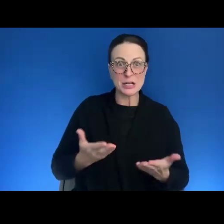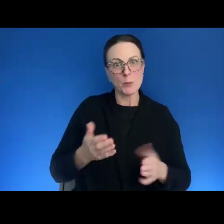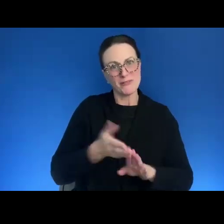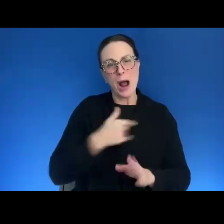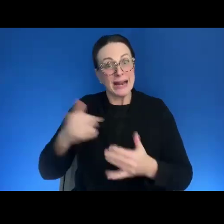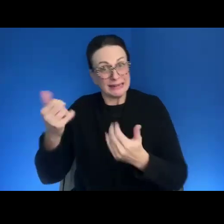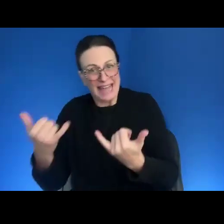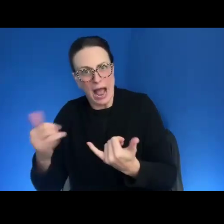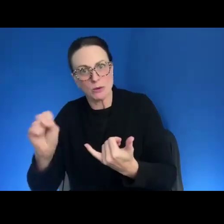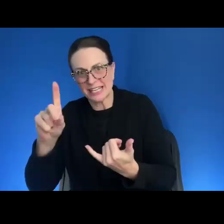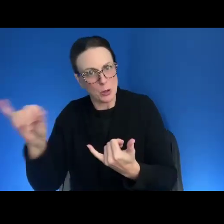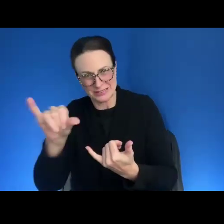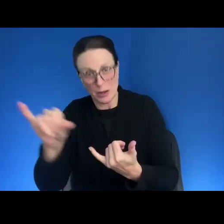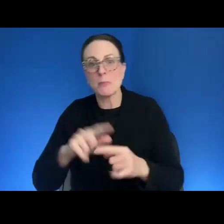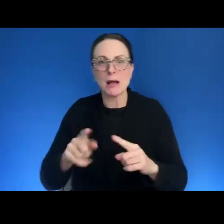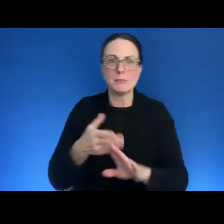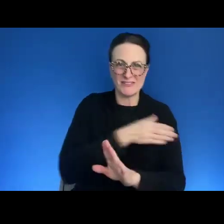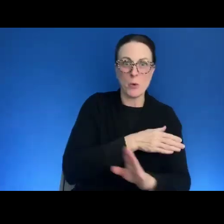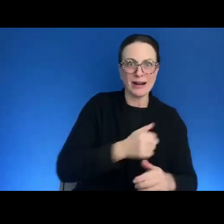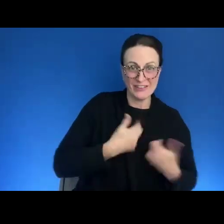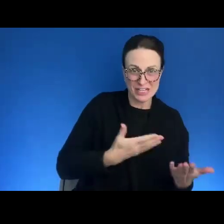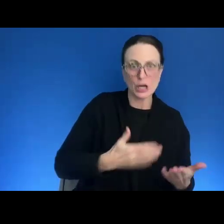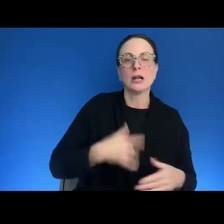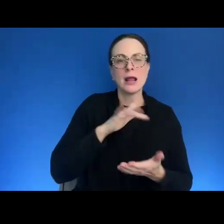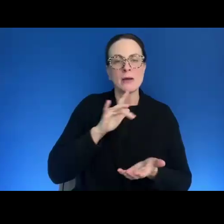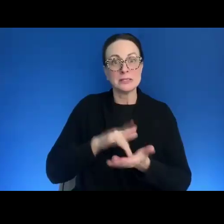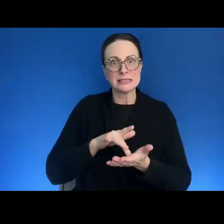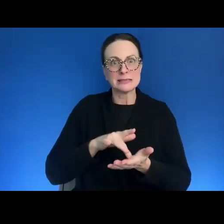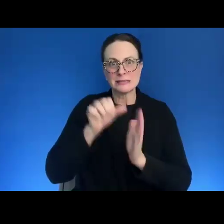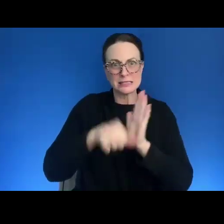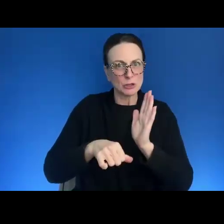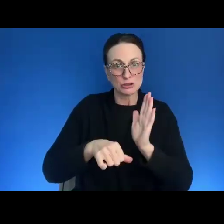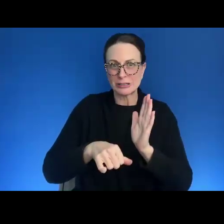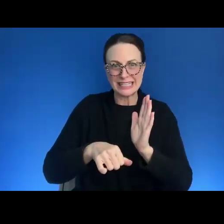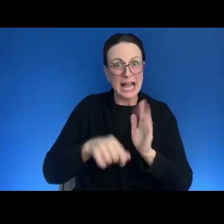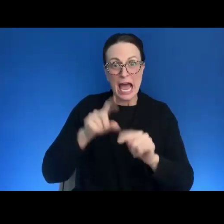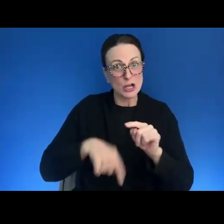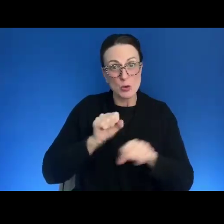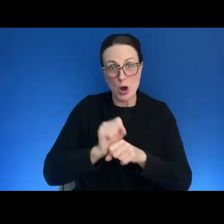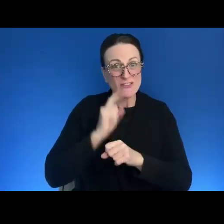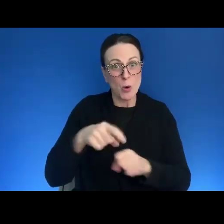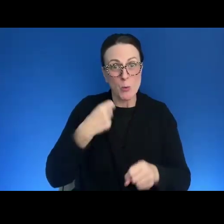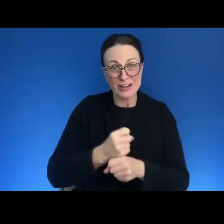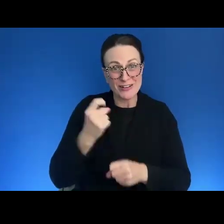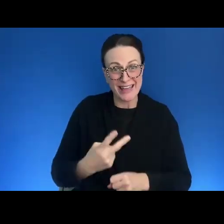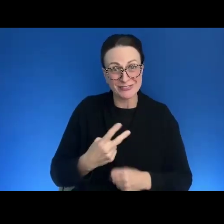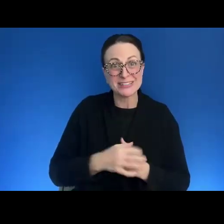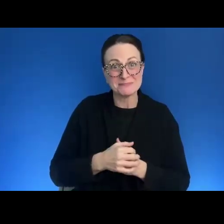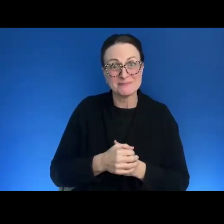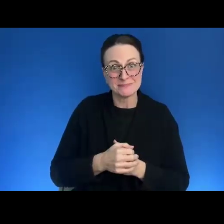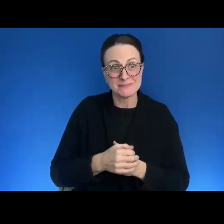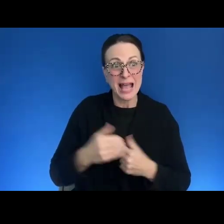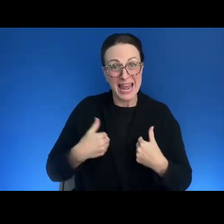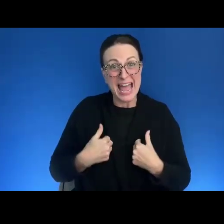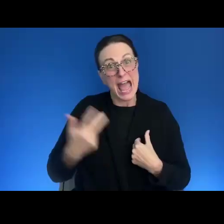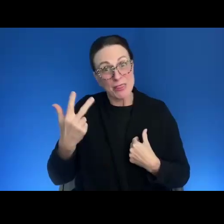and I was in the middle of a bunch of spine surgeries. I couldn't work for about a year and a half, and I had myself and 3 kids